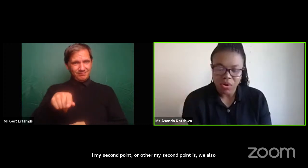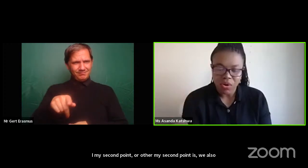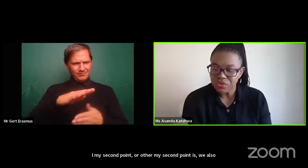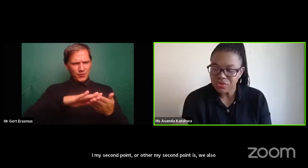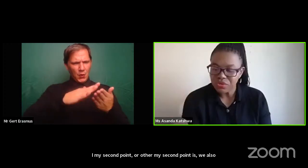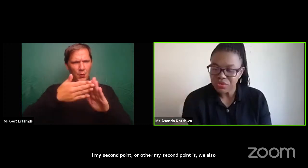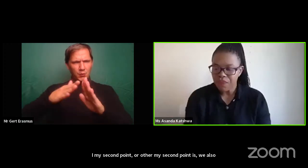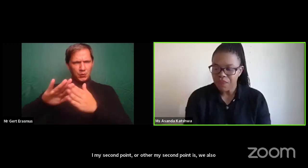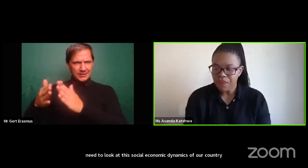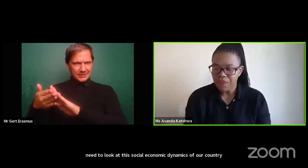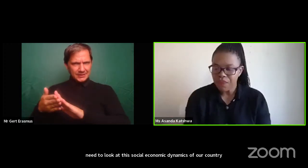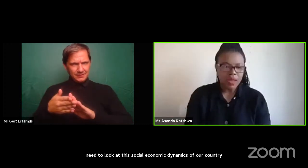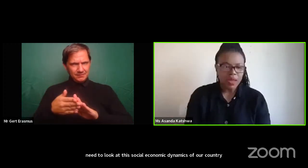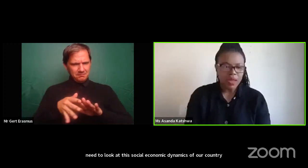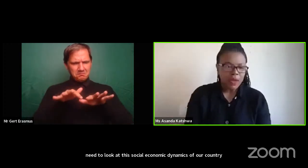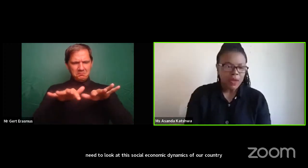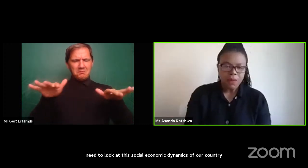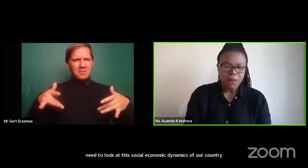our country.